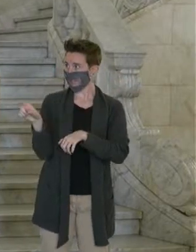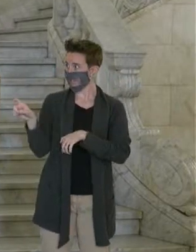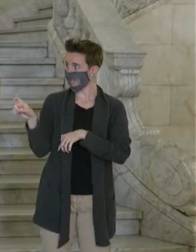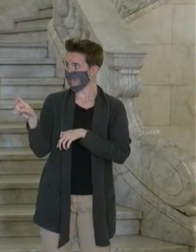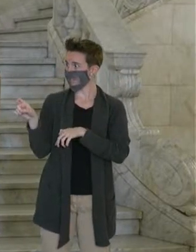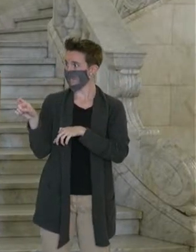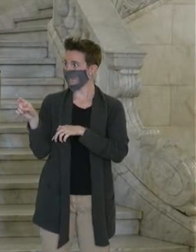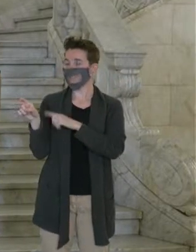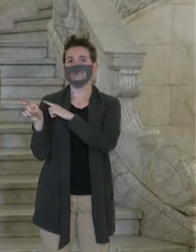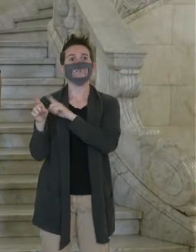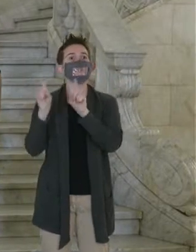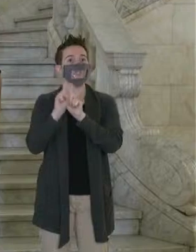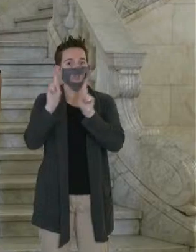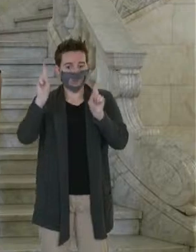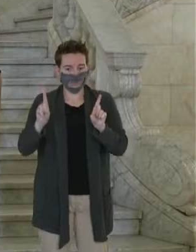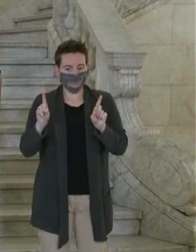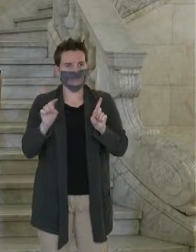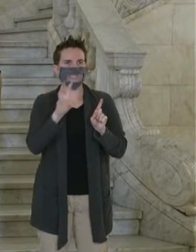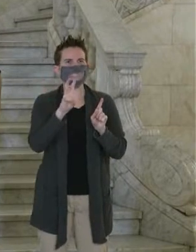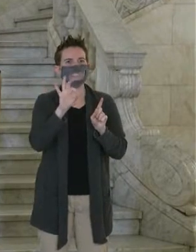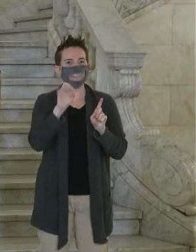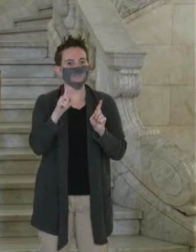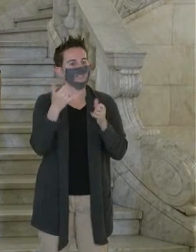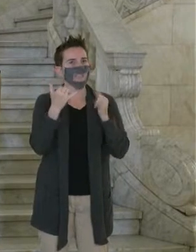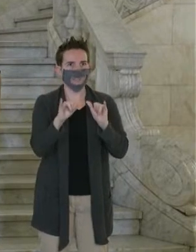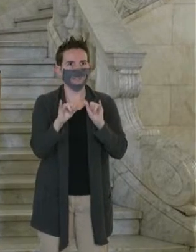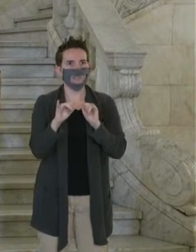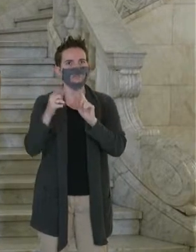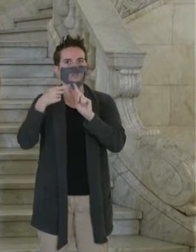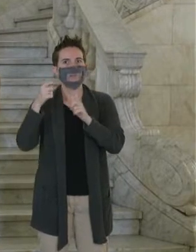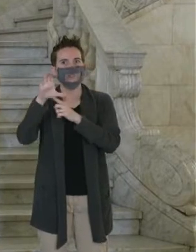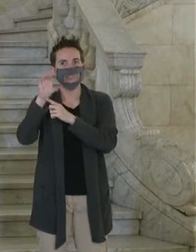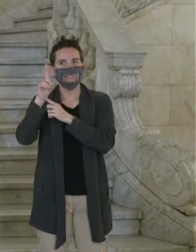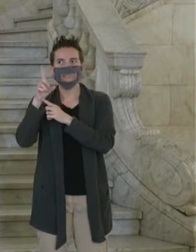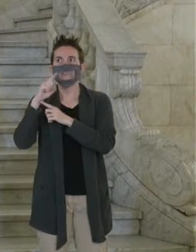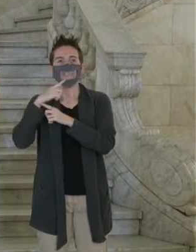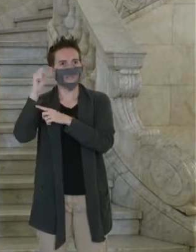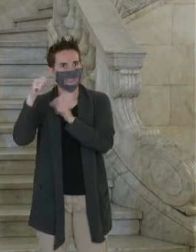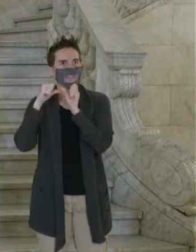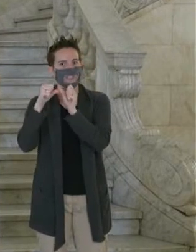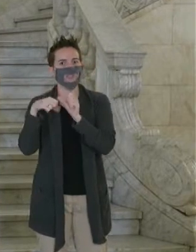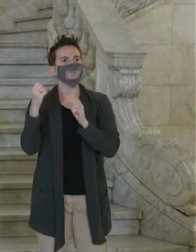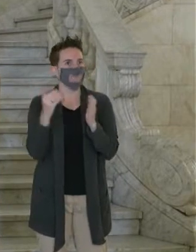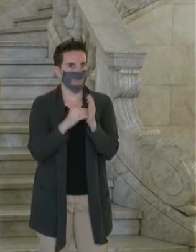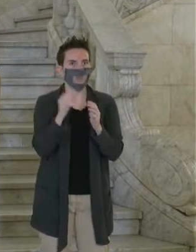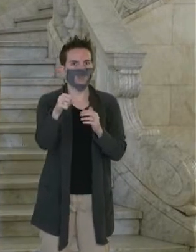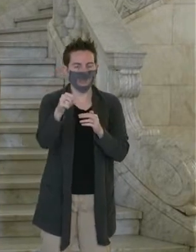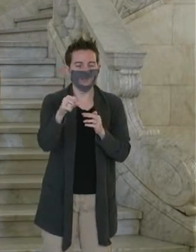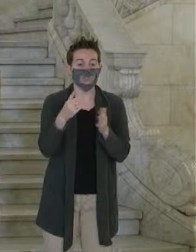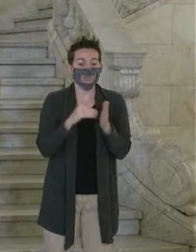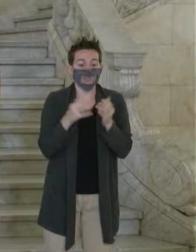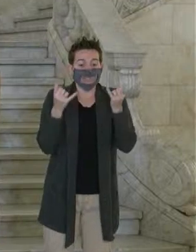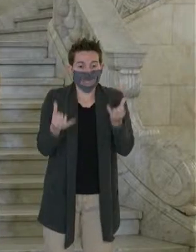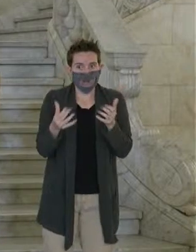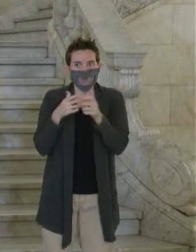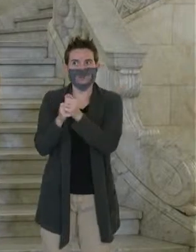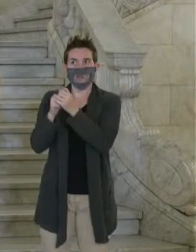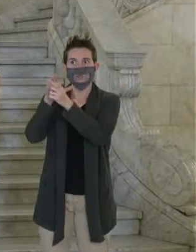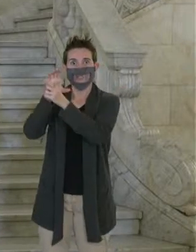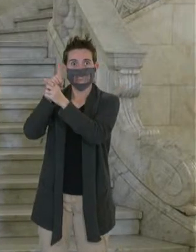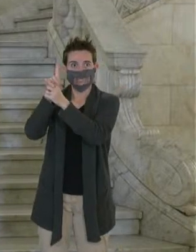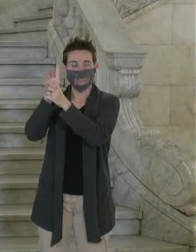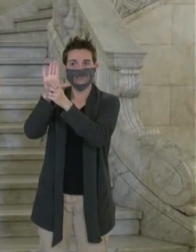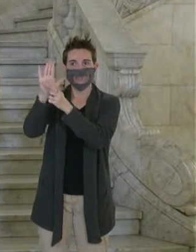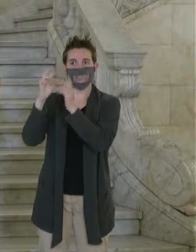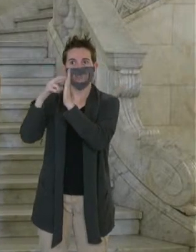So the social distancing is still a recommendation by the CDC. So again, right now, we're moving to CDC guidance to